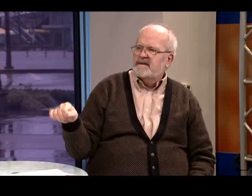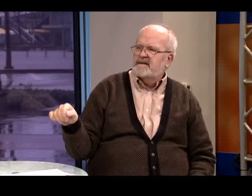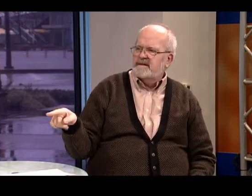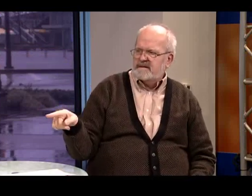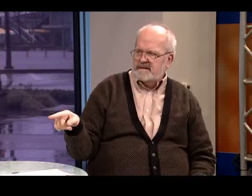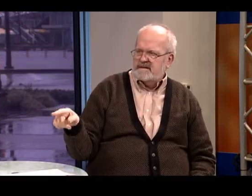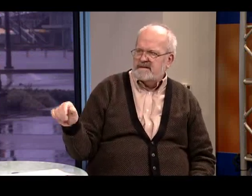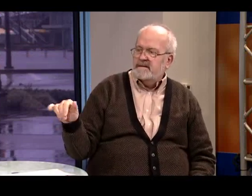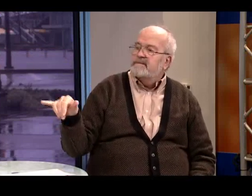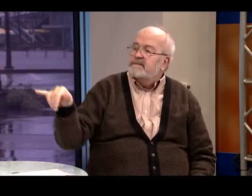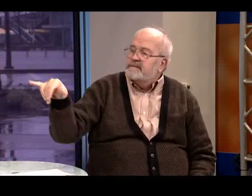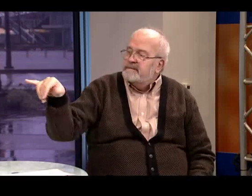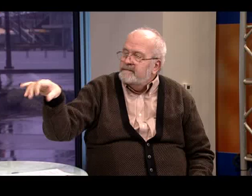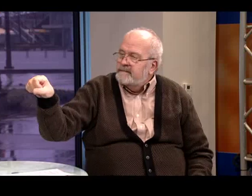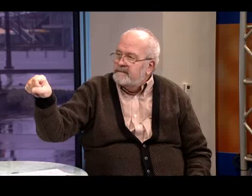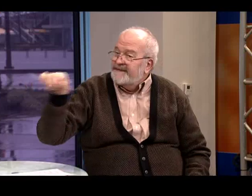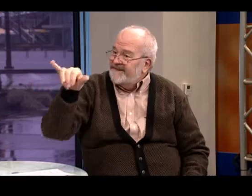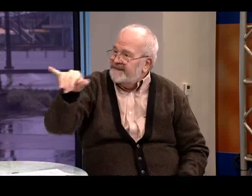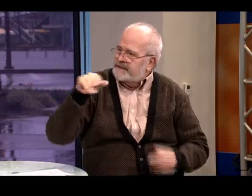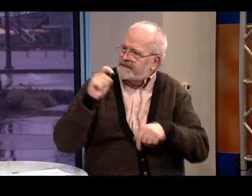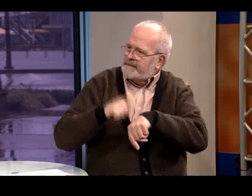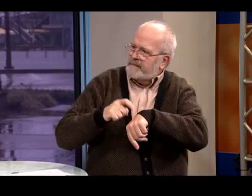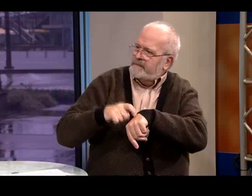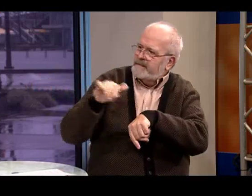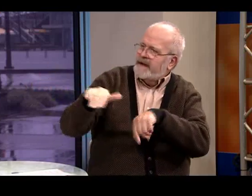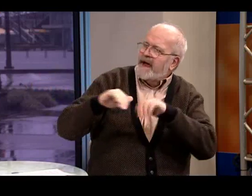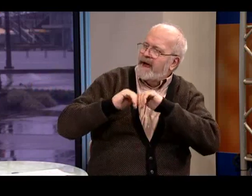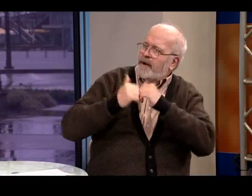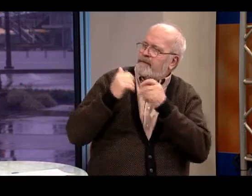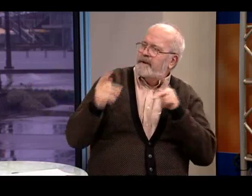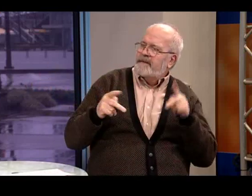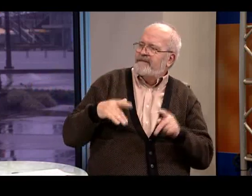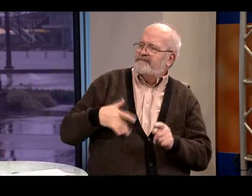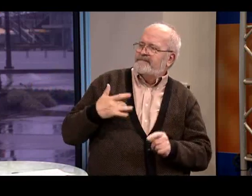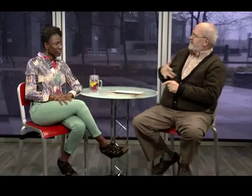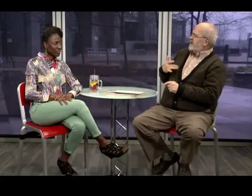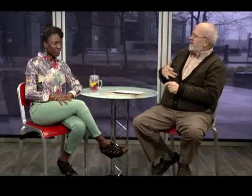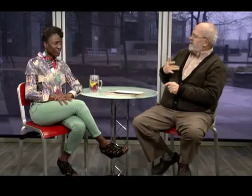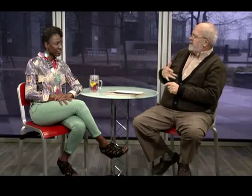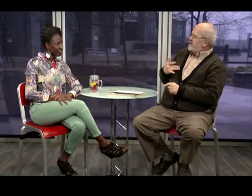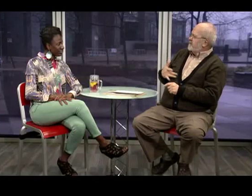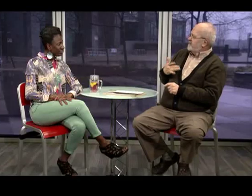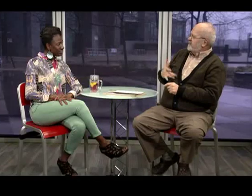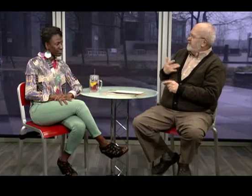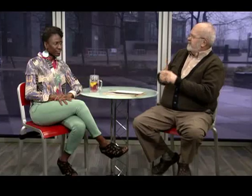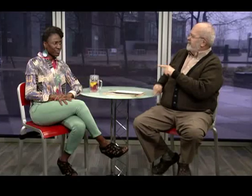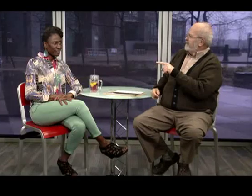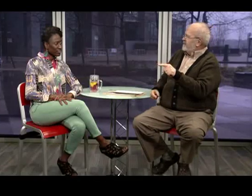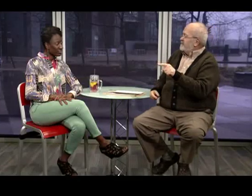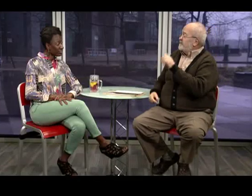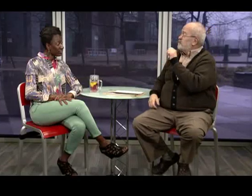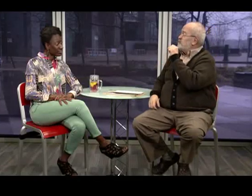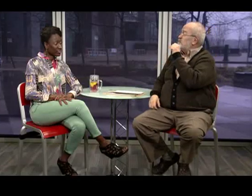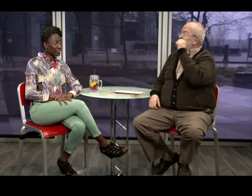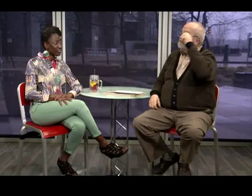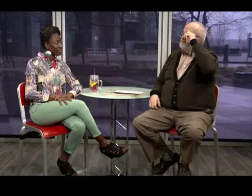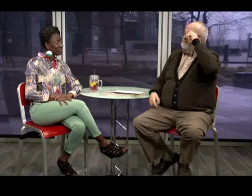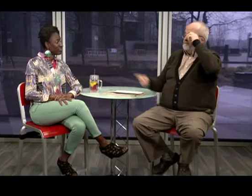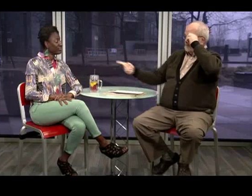you. And that was a view that was propagated from that. Well, that's completely untrue. That is how people feel, though, and what is out